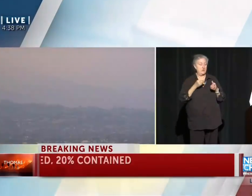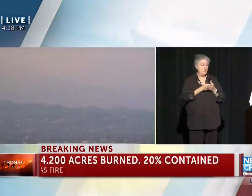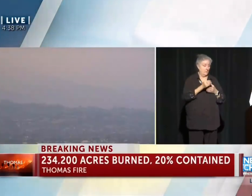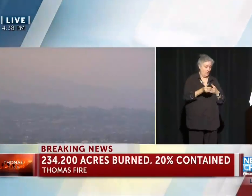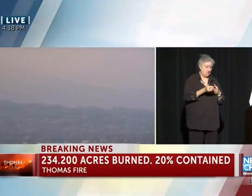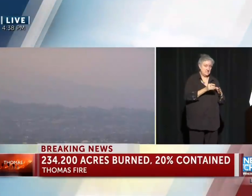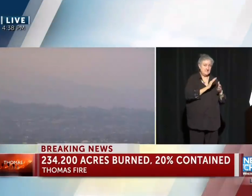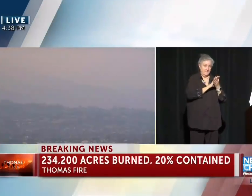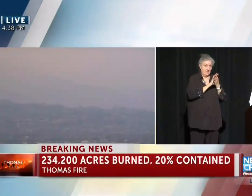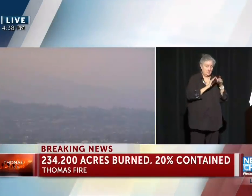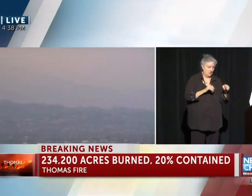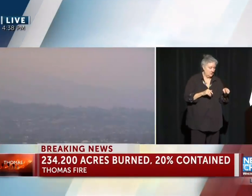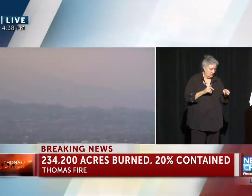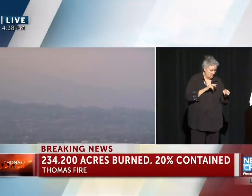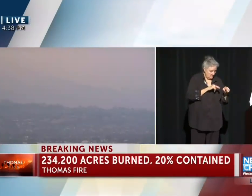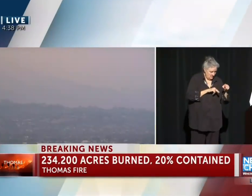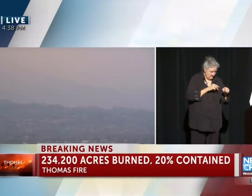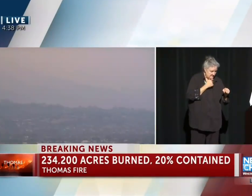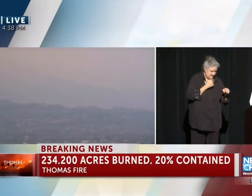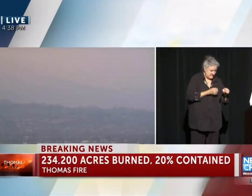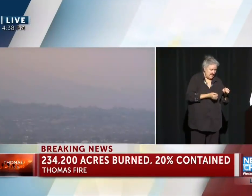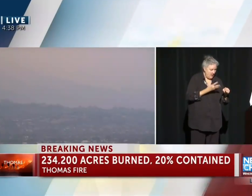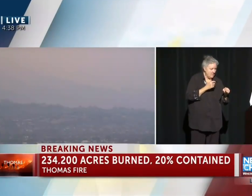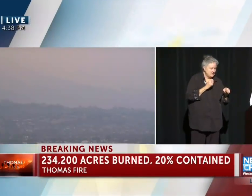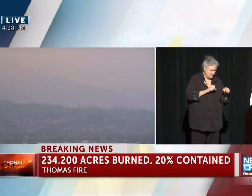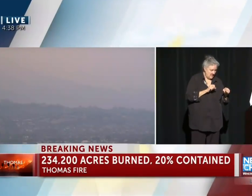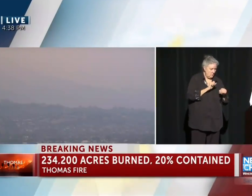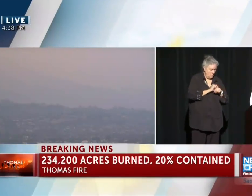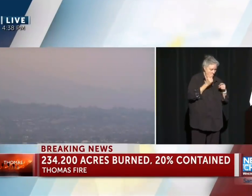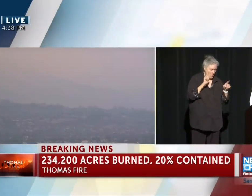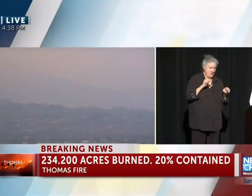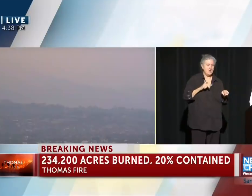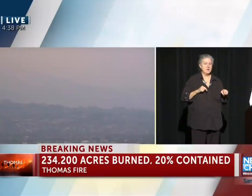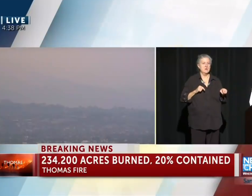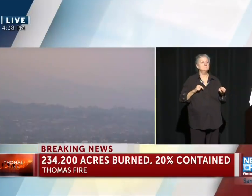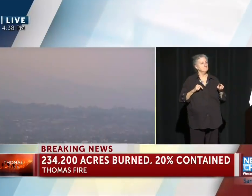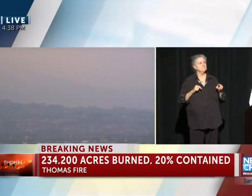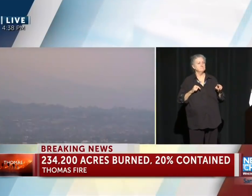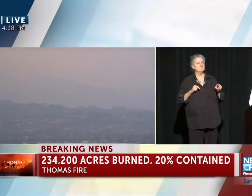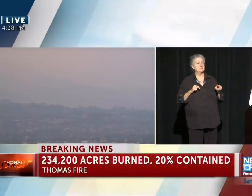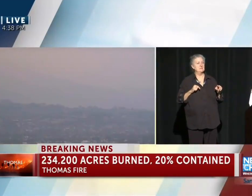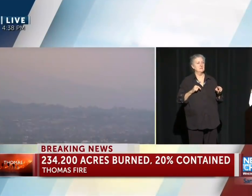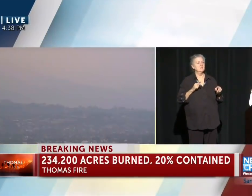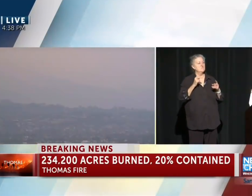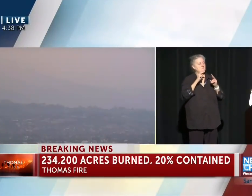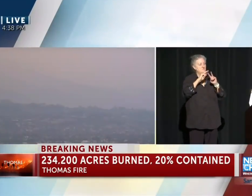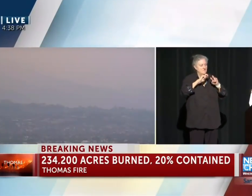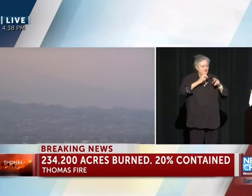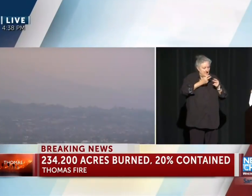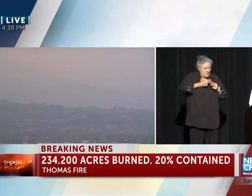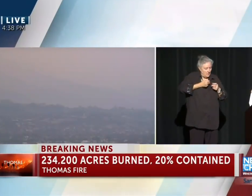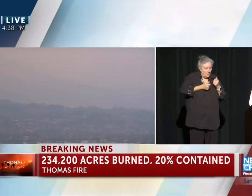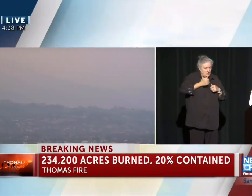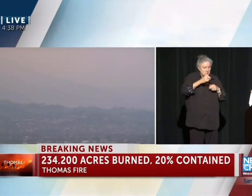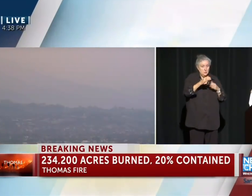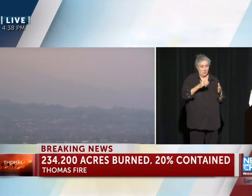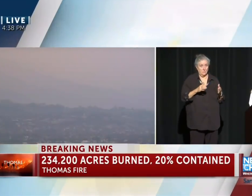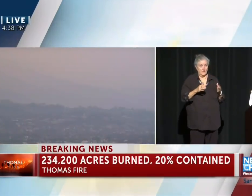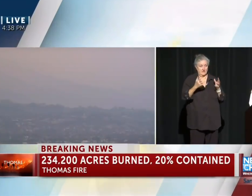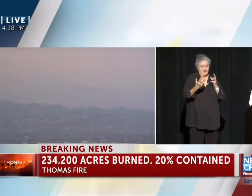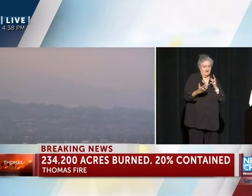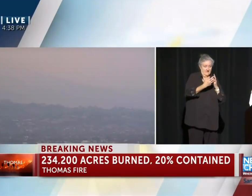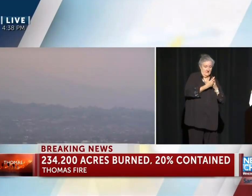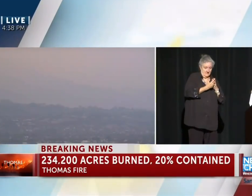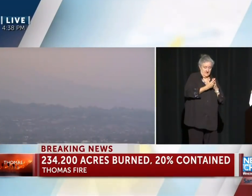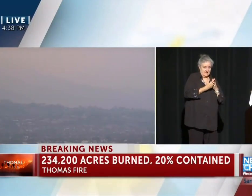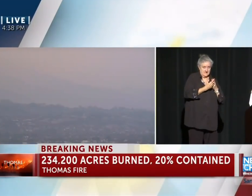on the box and it will say the square footage that it will work for. So figure out which room that applies to,